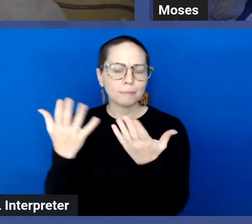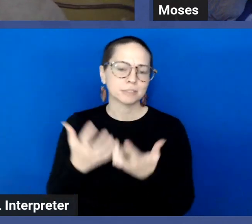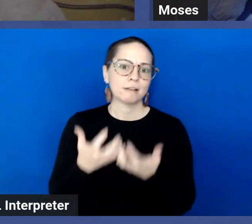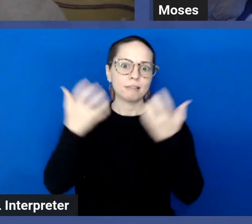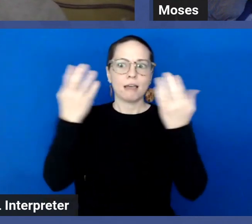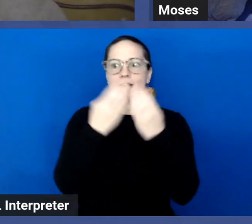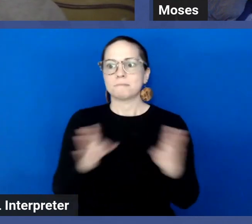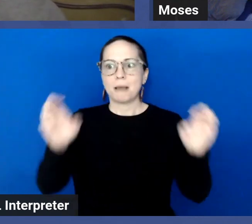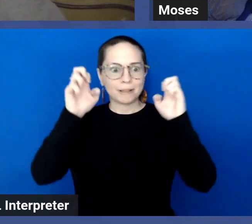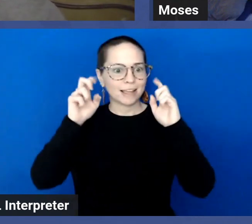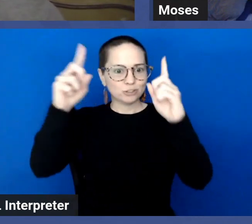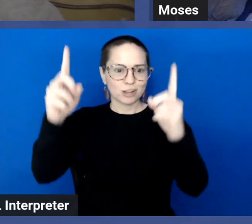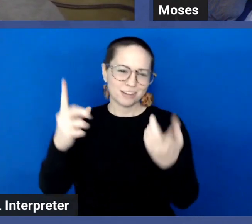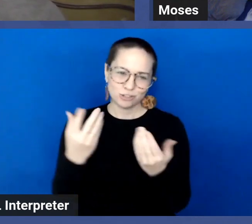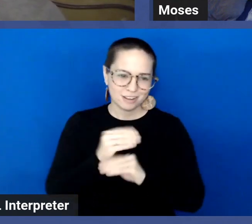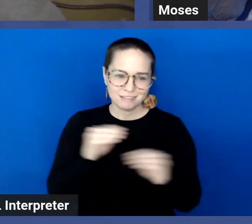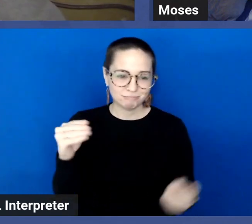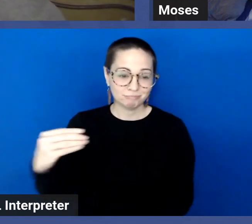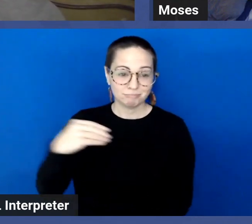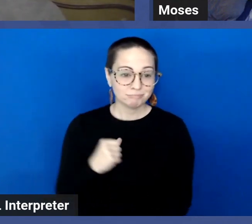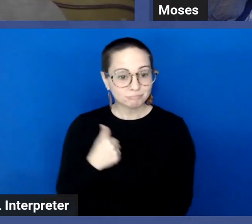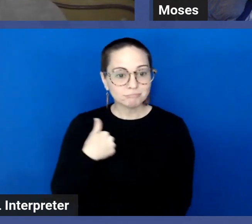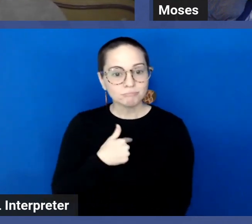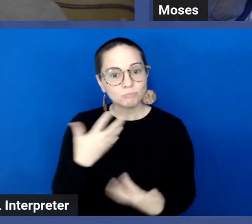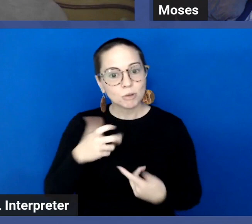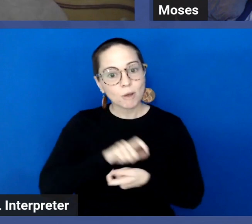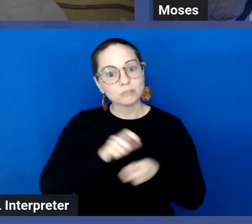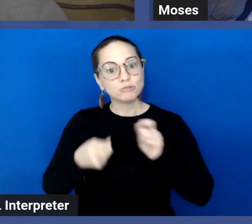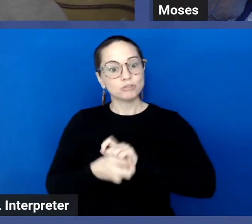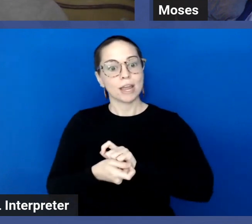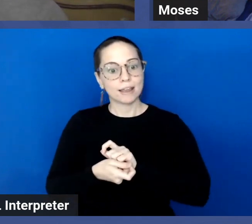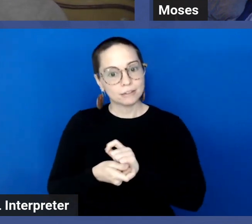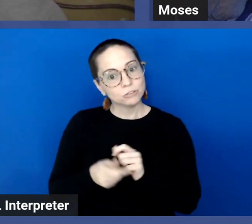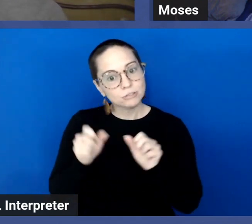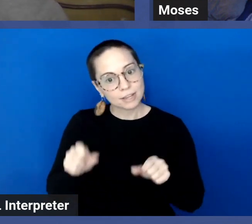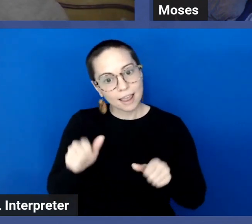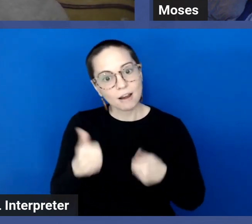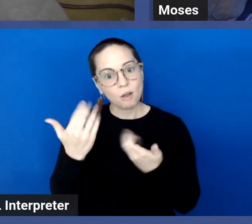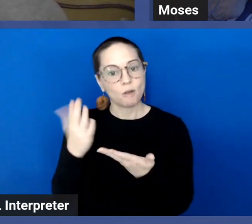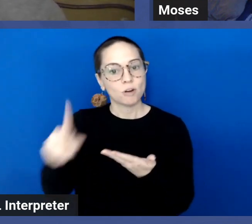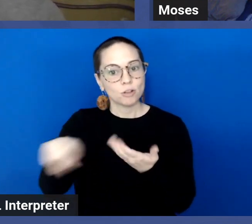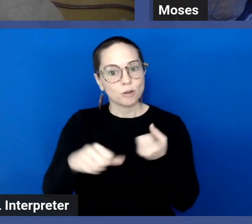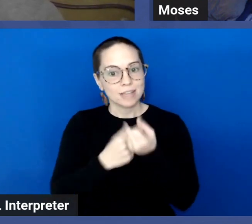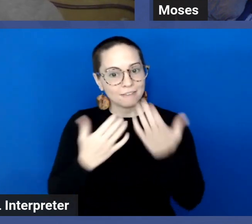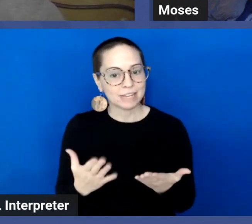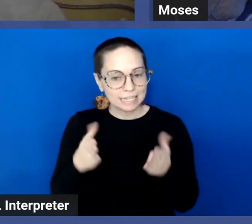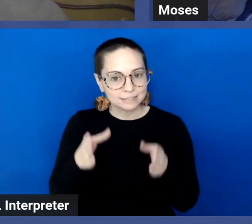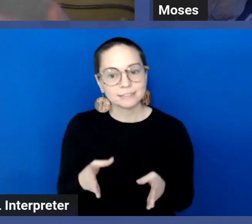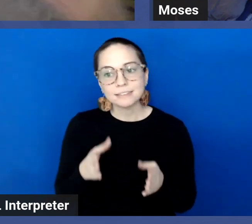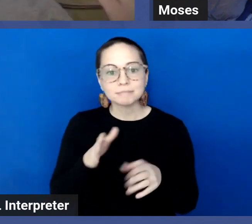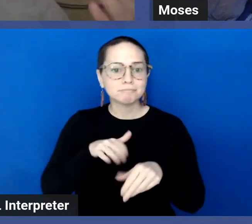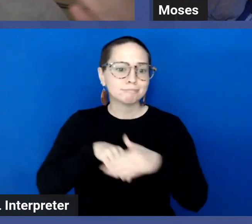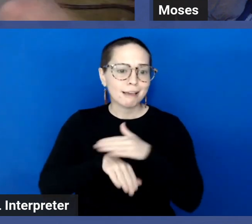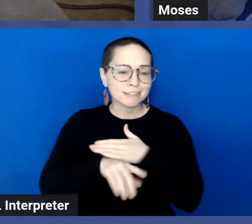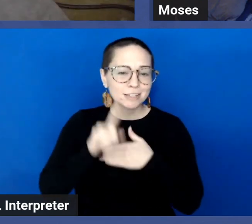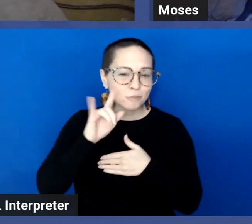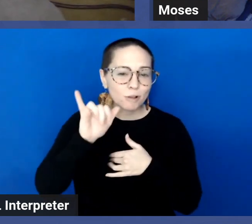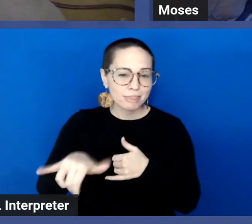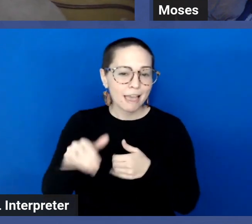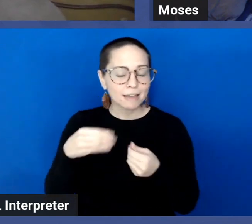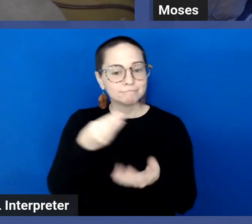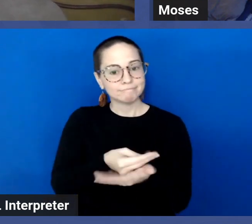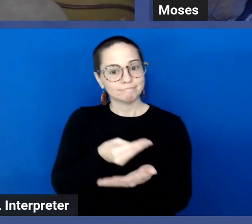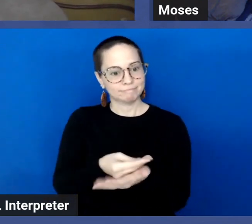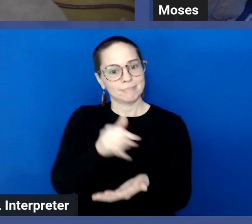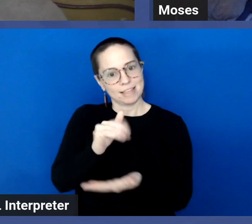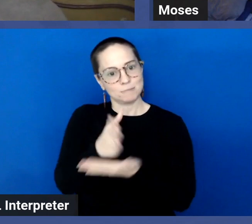is unpaid, and we want to change that by offering these advocates access to the financial awards pool. That's part of what Spokes Hub